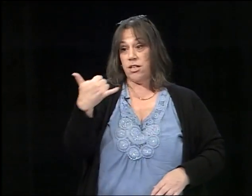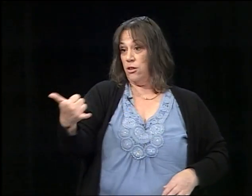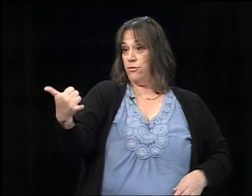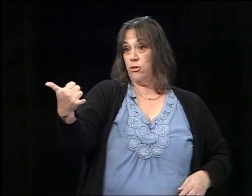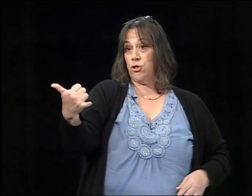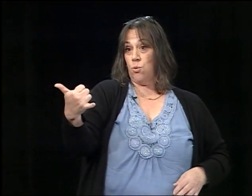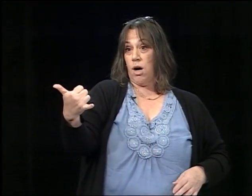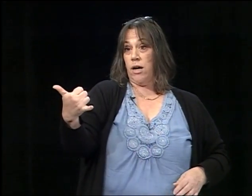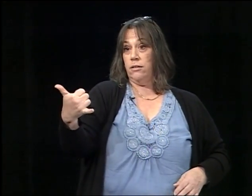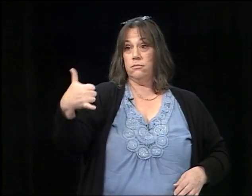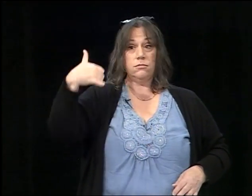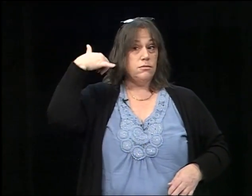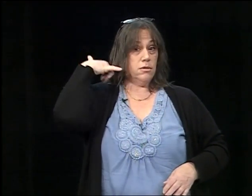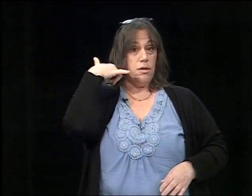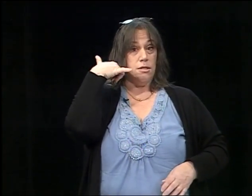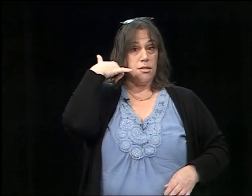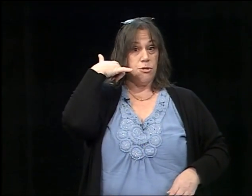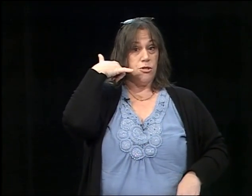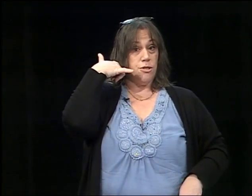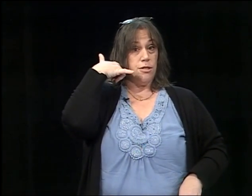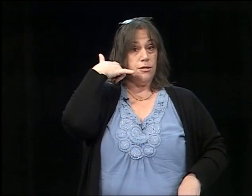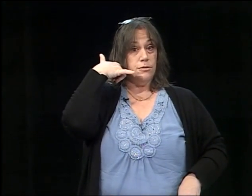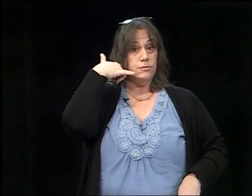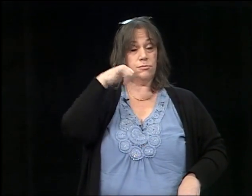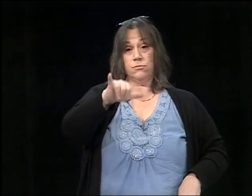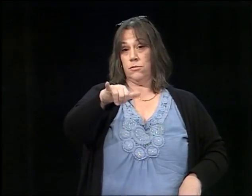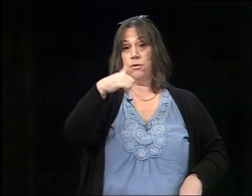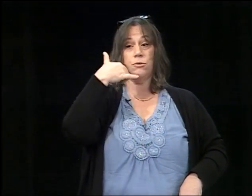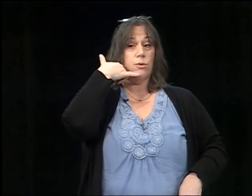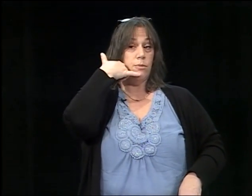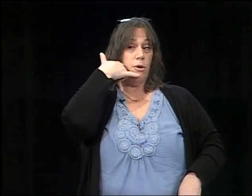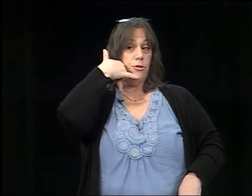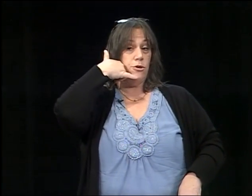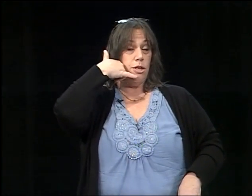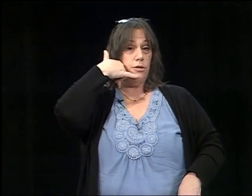Telephone is your Y, and it's up to your ear, between your mouth and your ear.